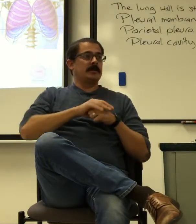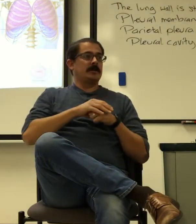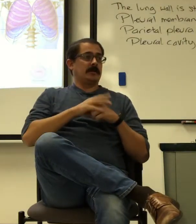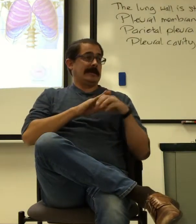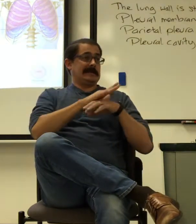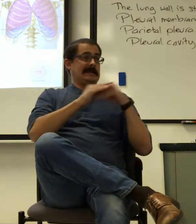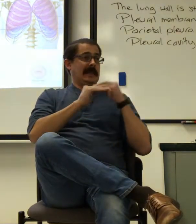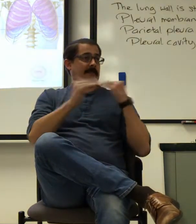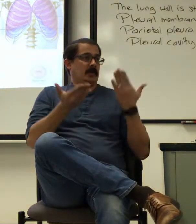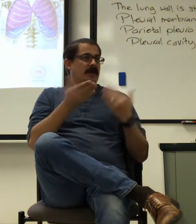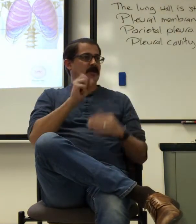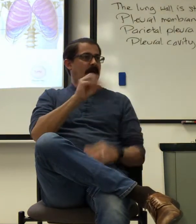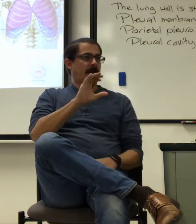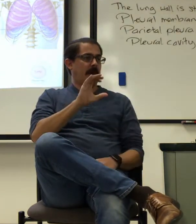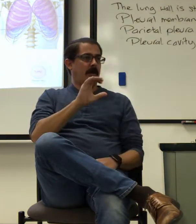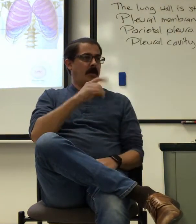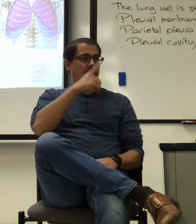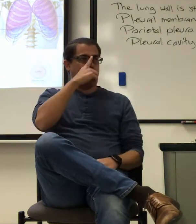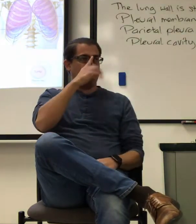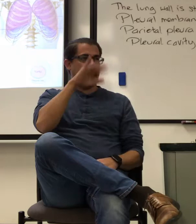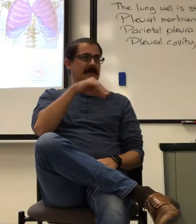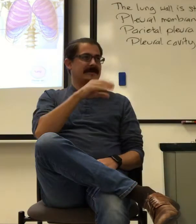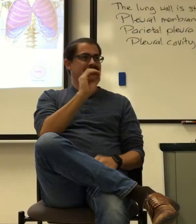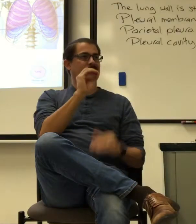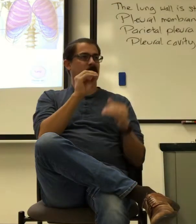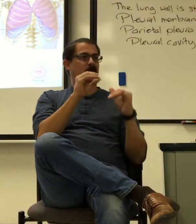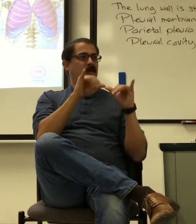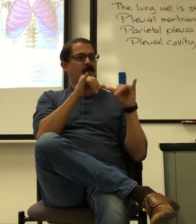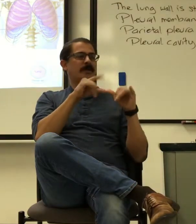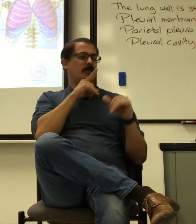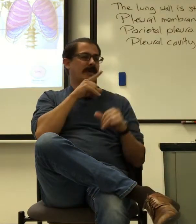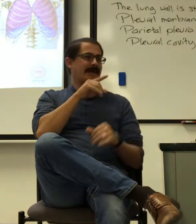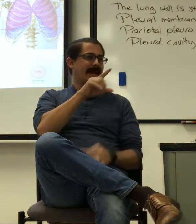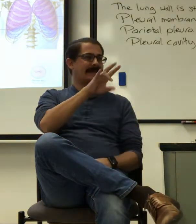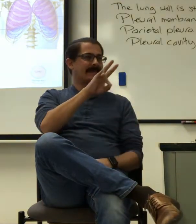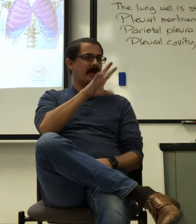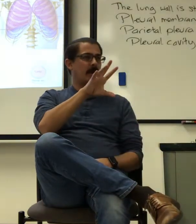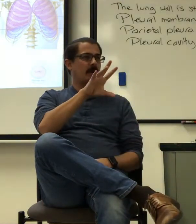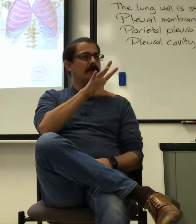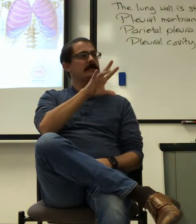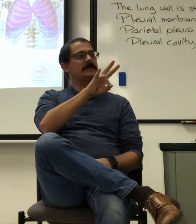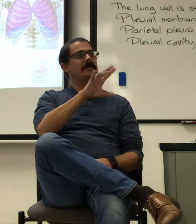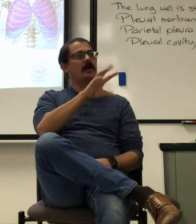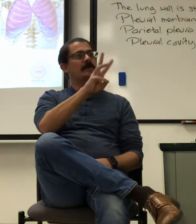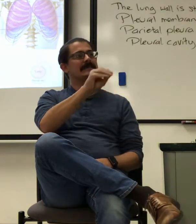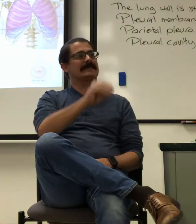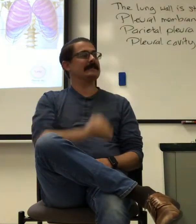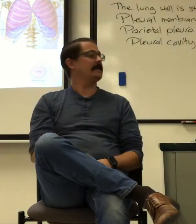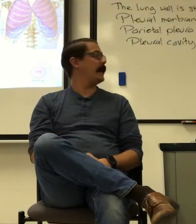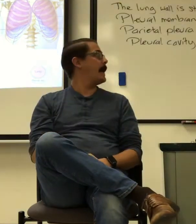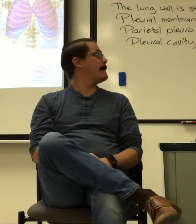here in Sacramento, is a 0 point. Really, it's something like 760